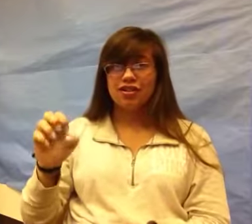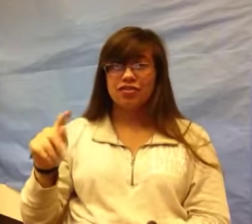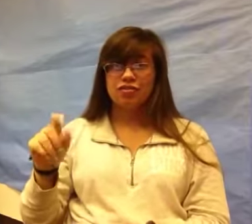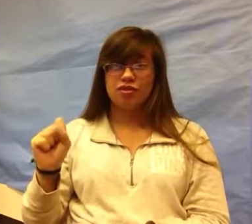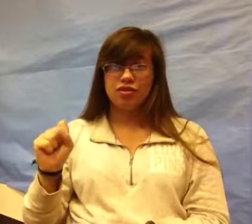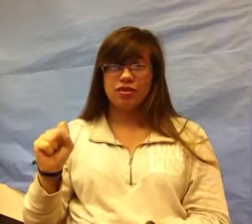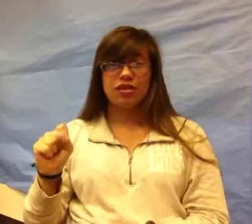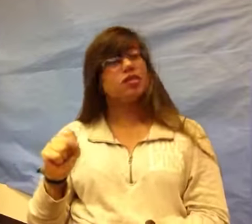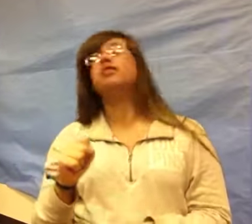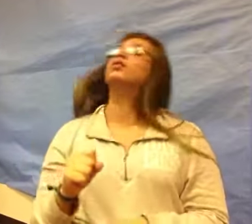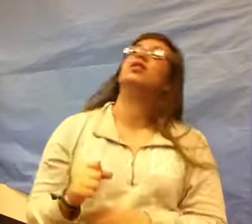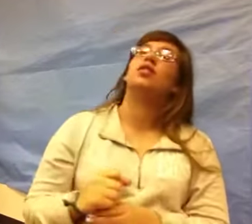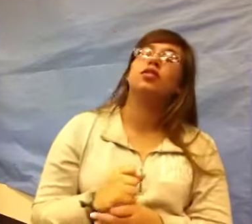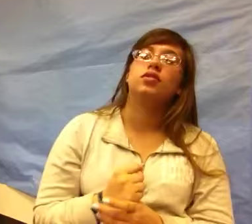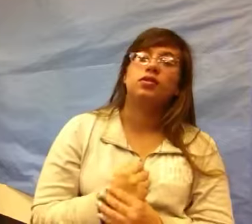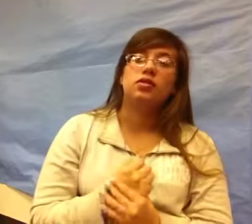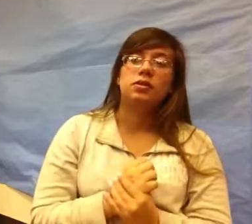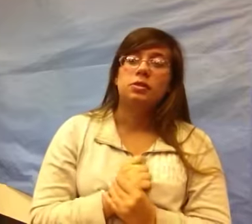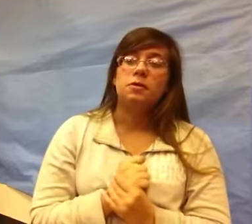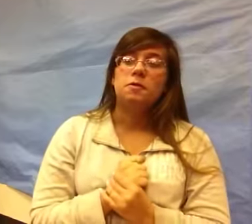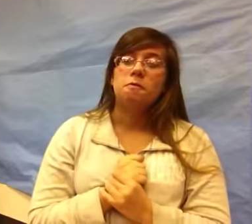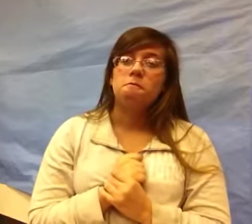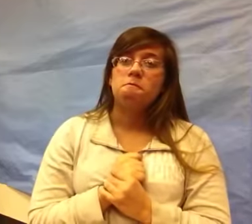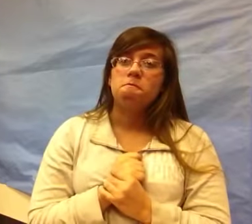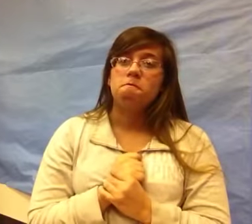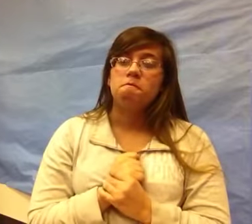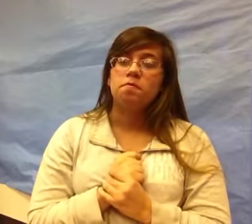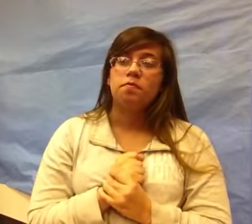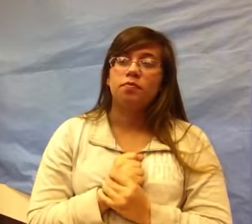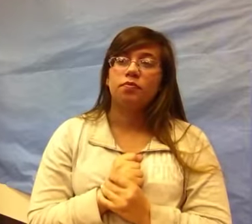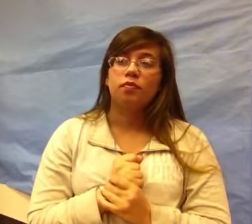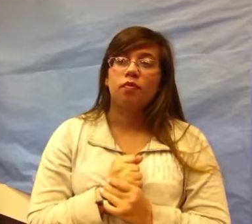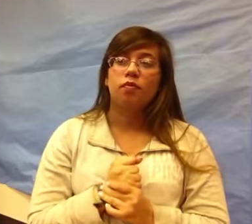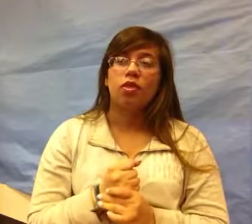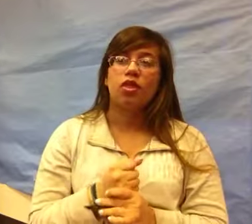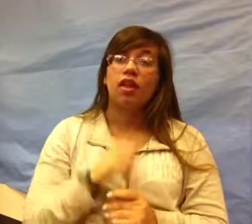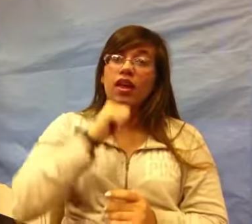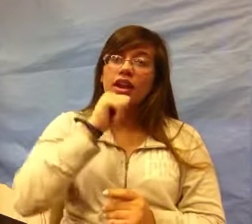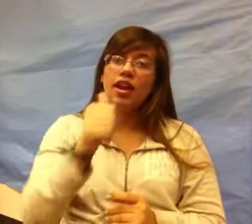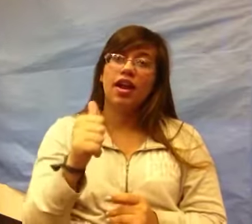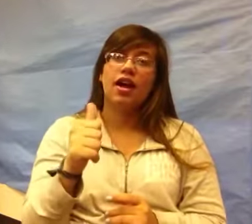and not letting our own feelings and intuitions about that get in the way.